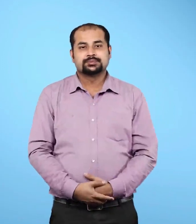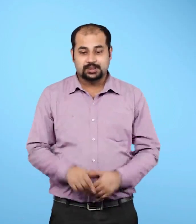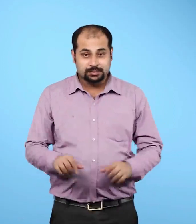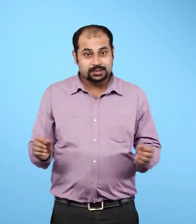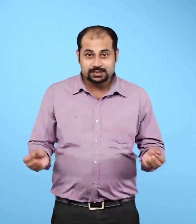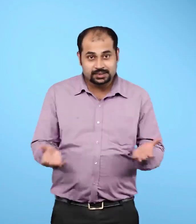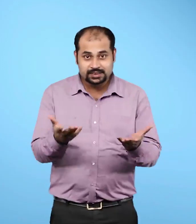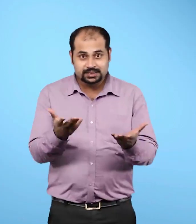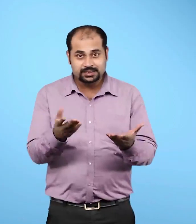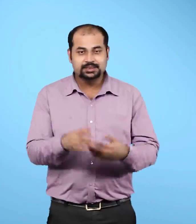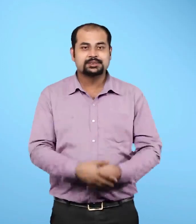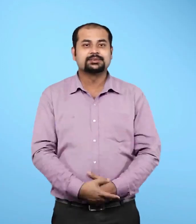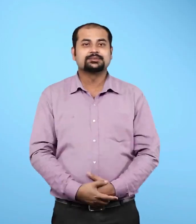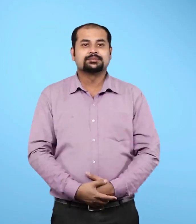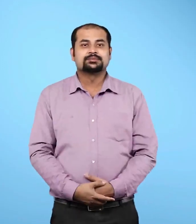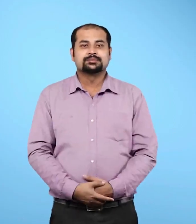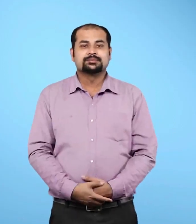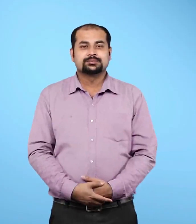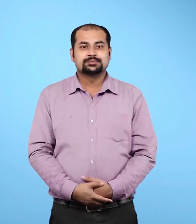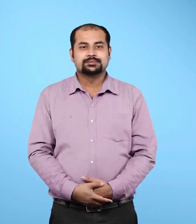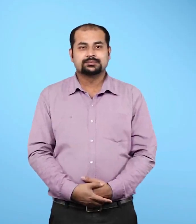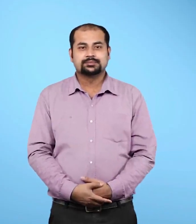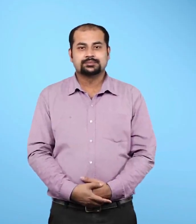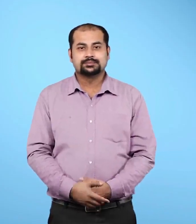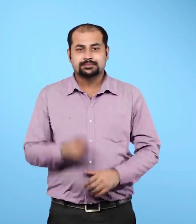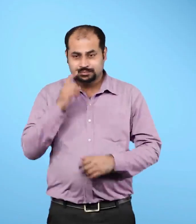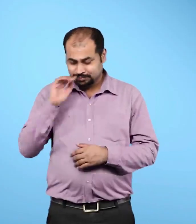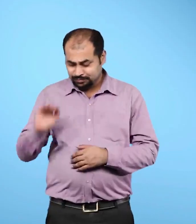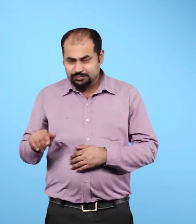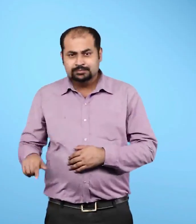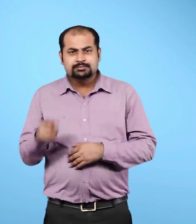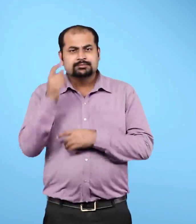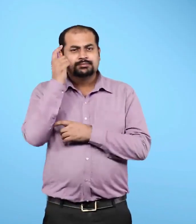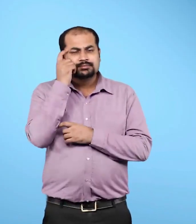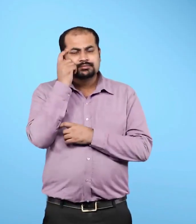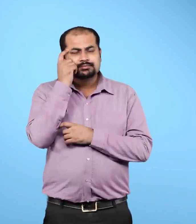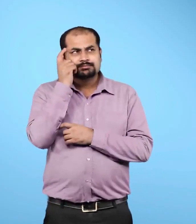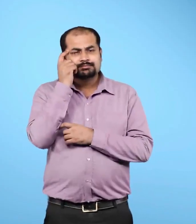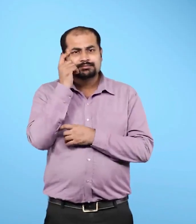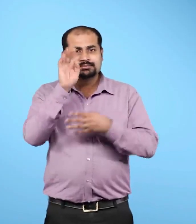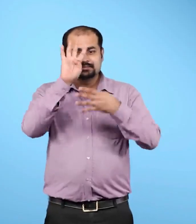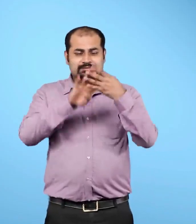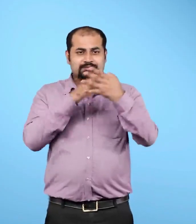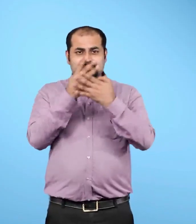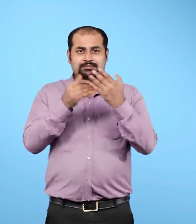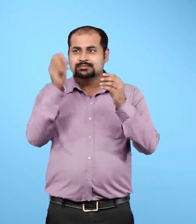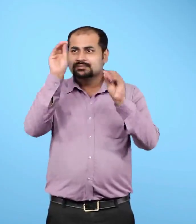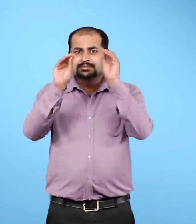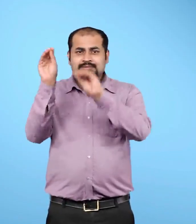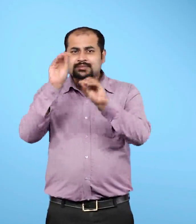Let's begin reading this page. Picture 1 shows the girl standing near a table of